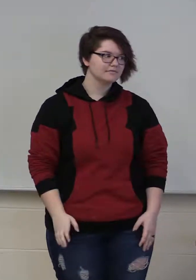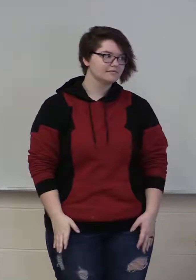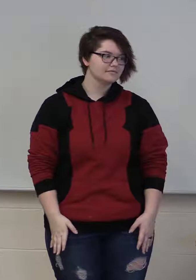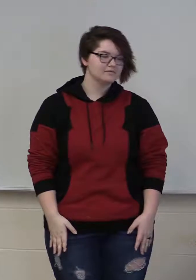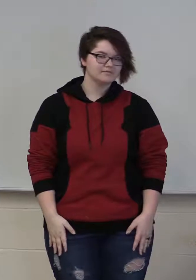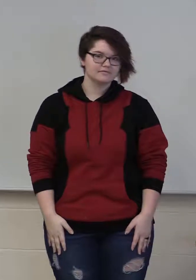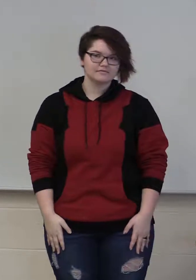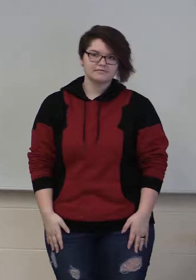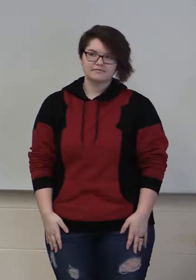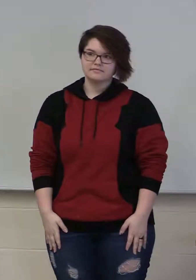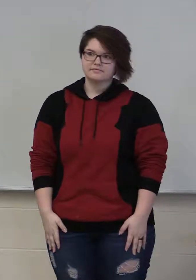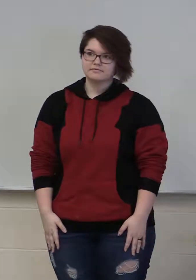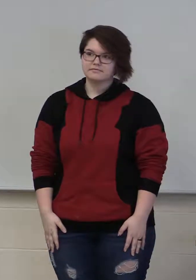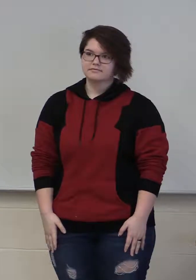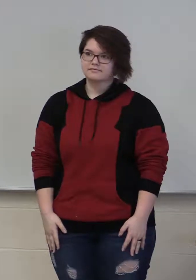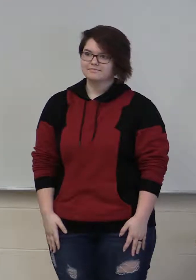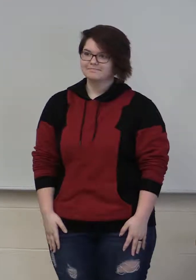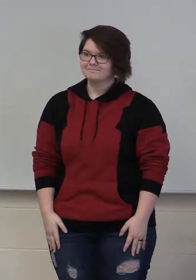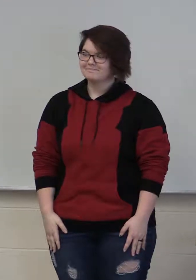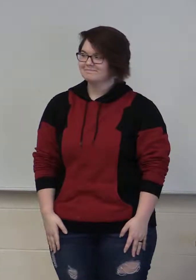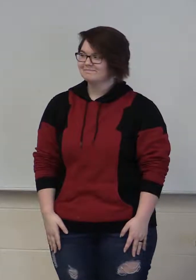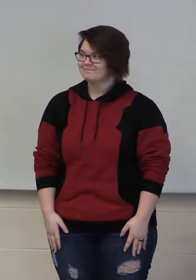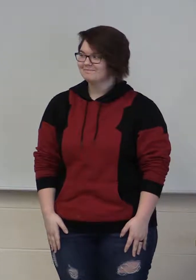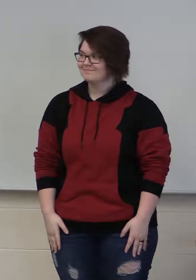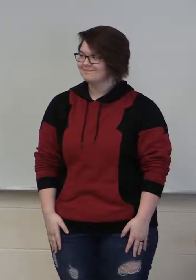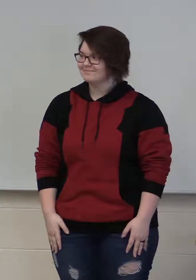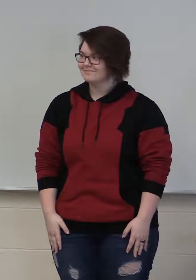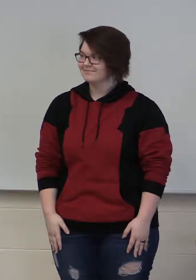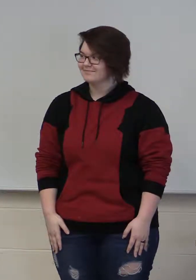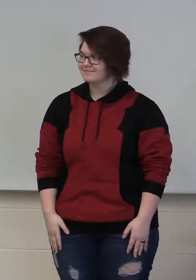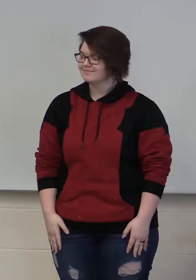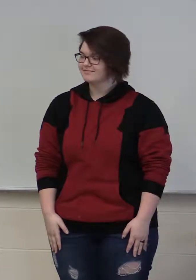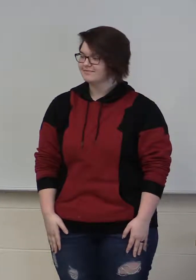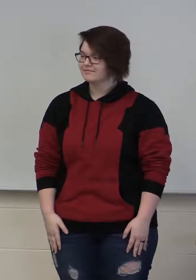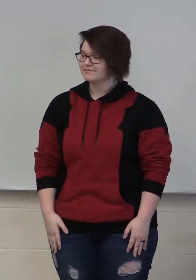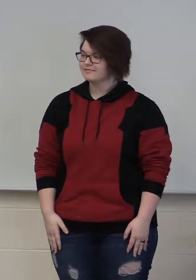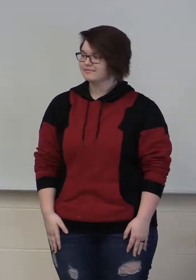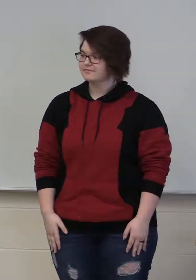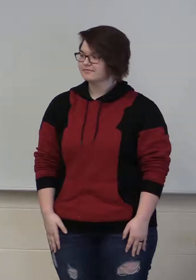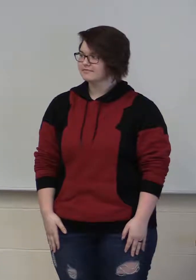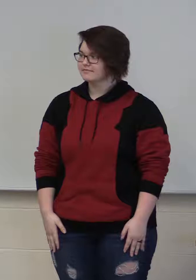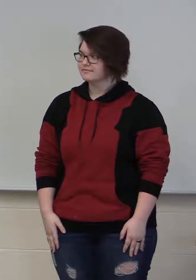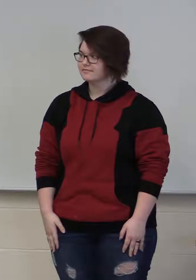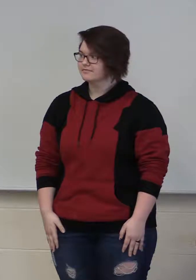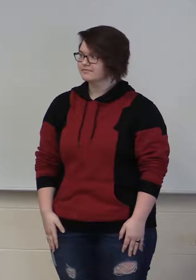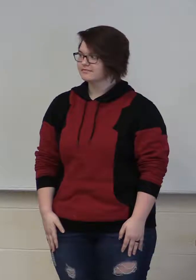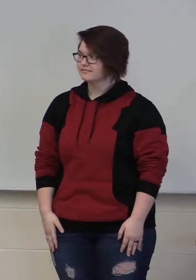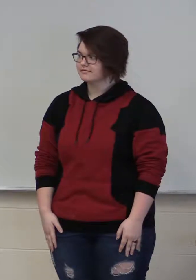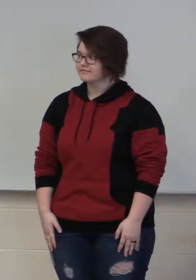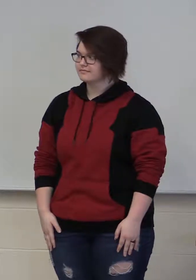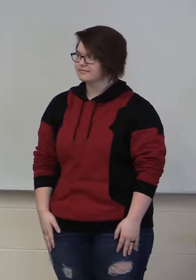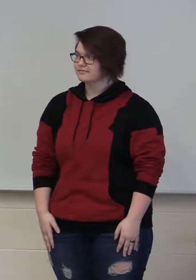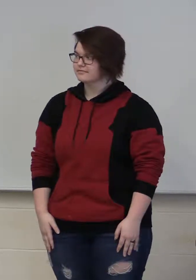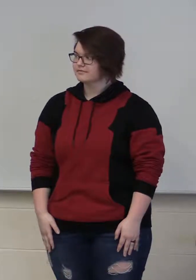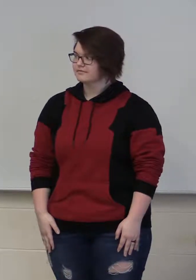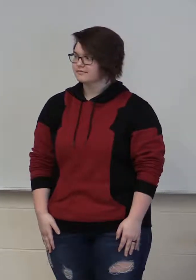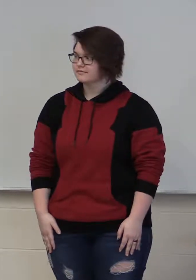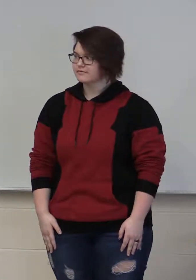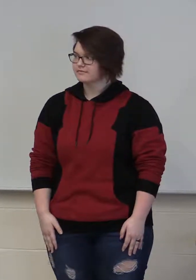them. Another question is, how old are you? So for this one, you wouldn't do the same how as we did before,